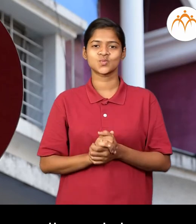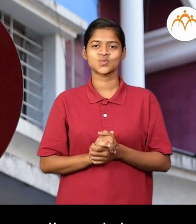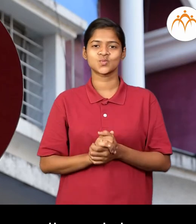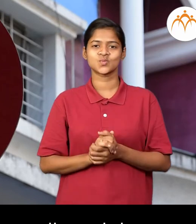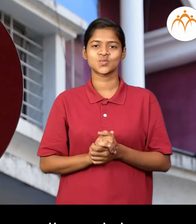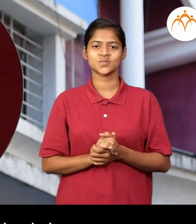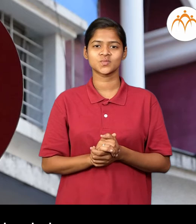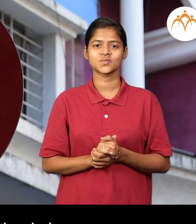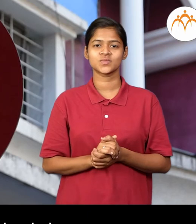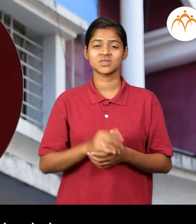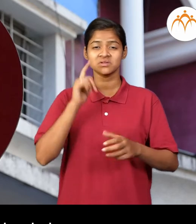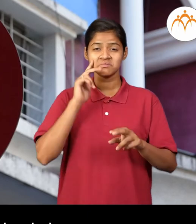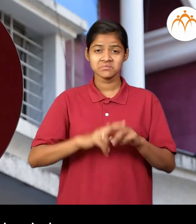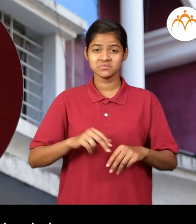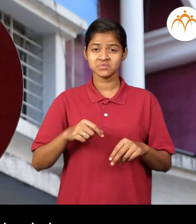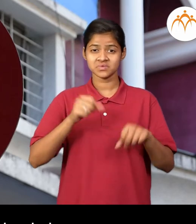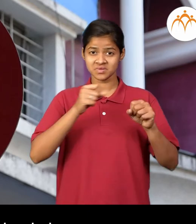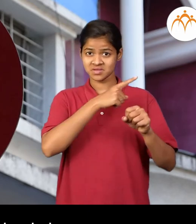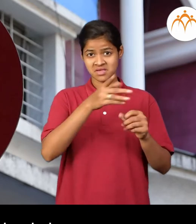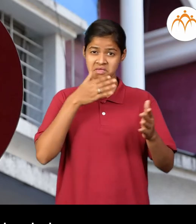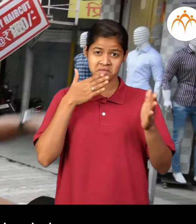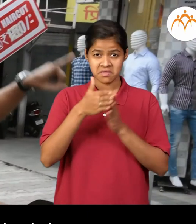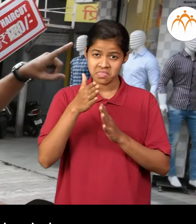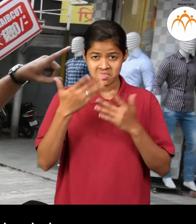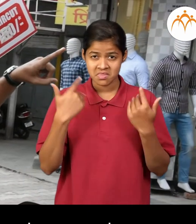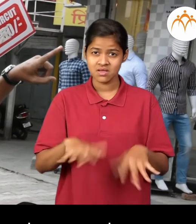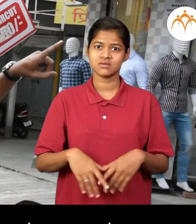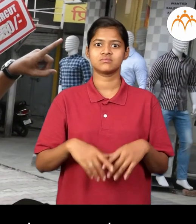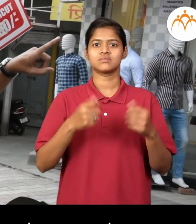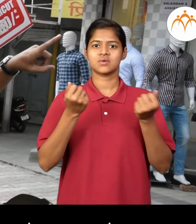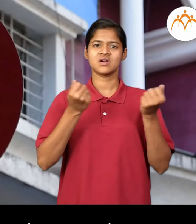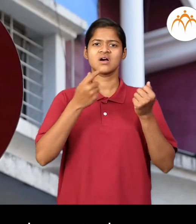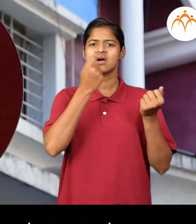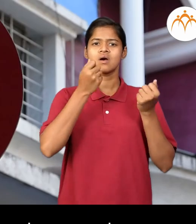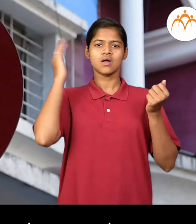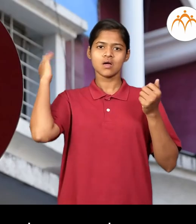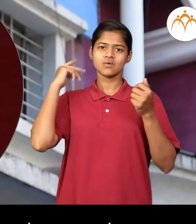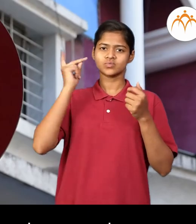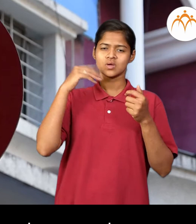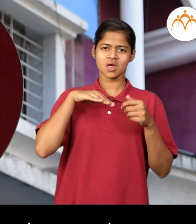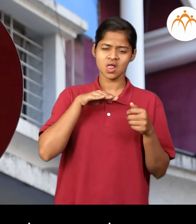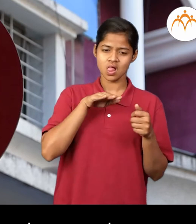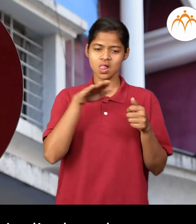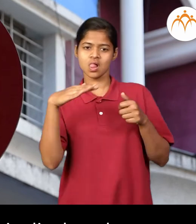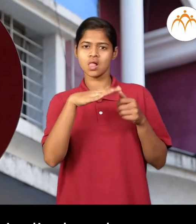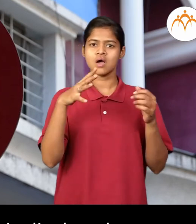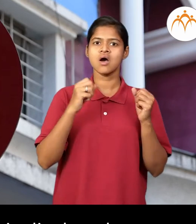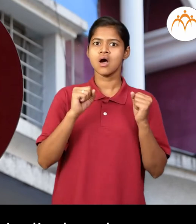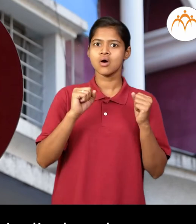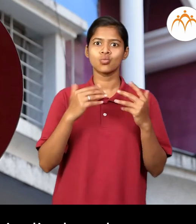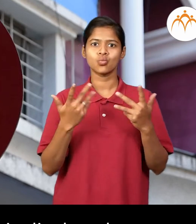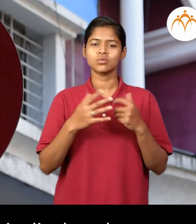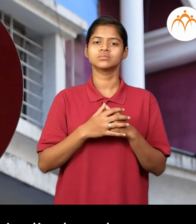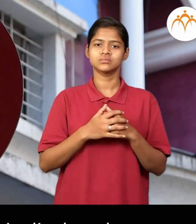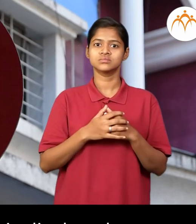allowed there. If vehicles are parked there, other vehicles will be obstructed. That is